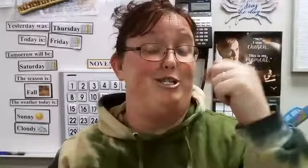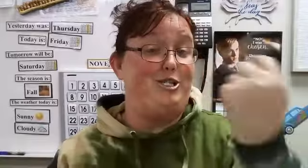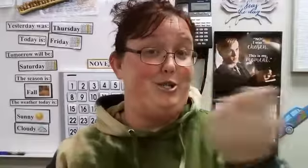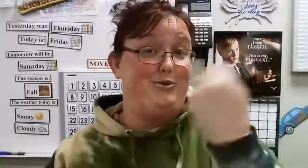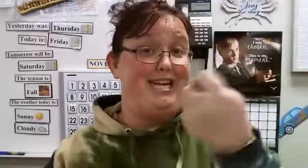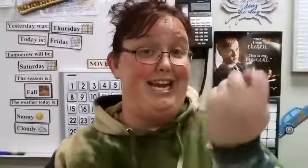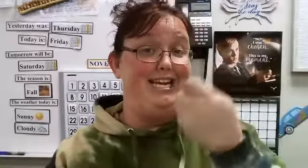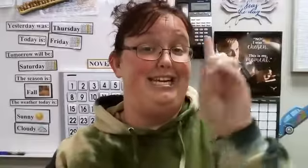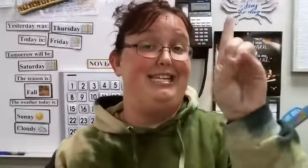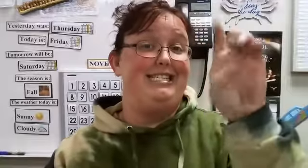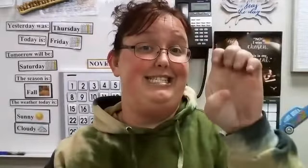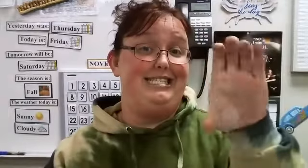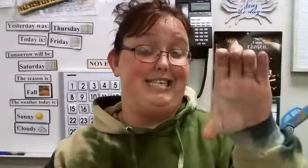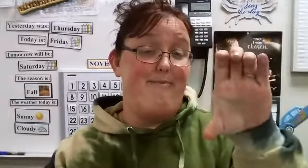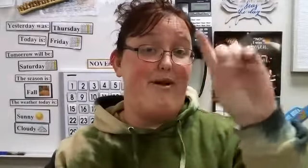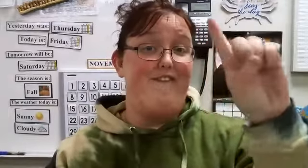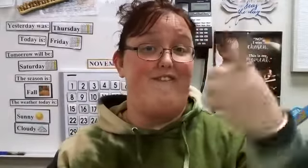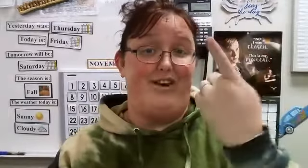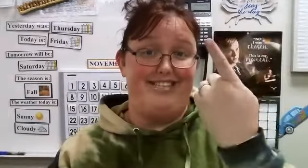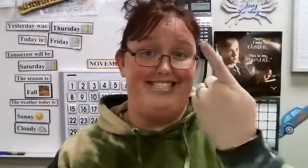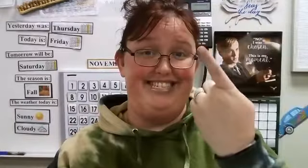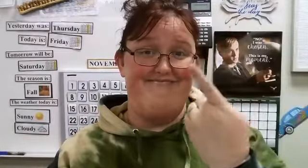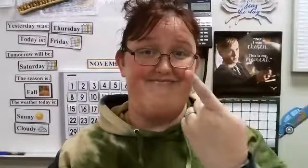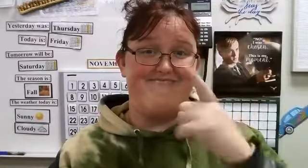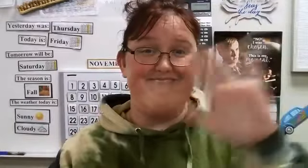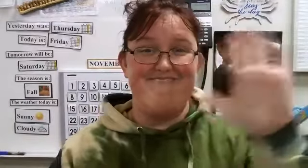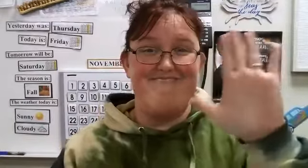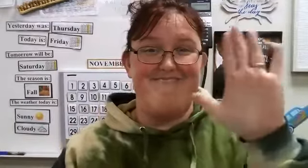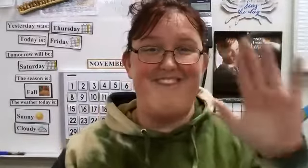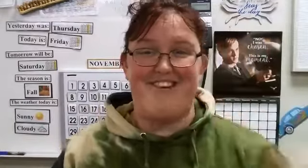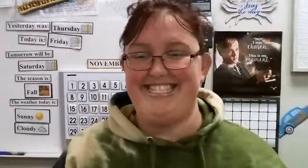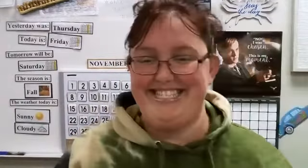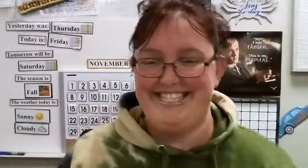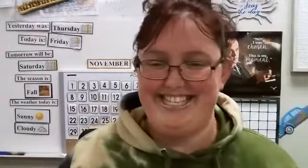on Tuesday, December 1st. Bye, friends.